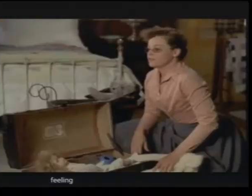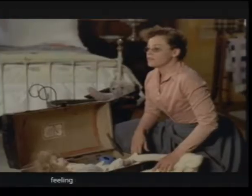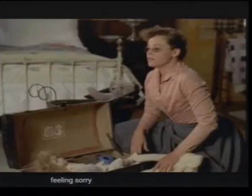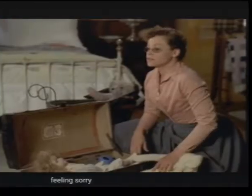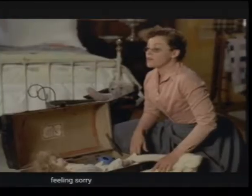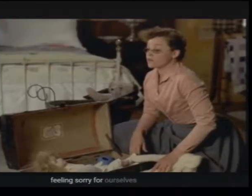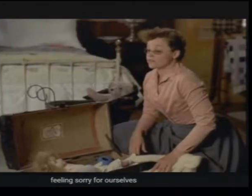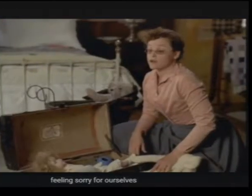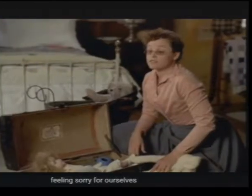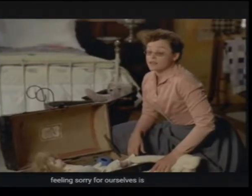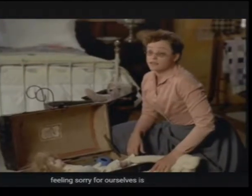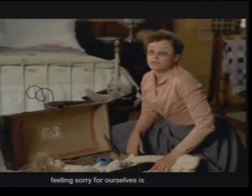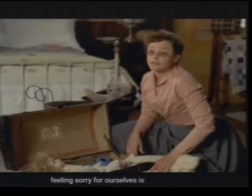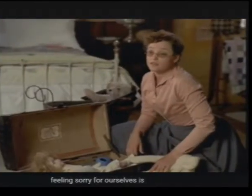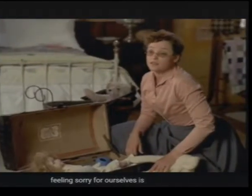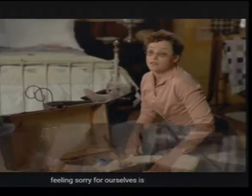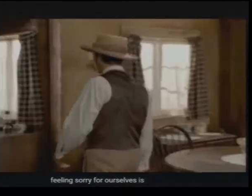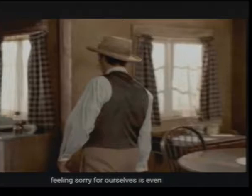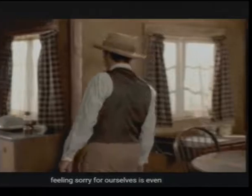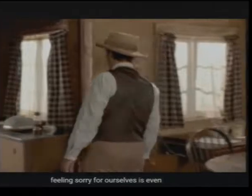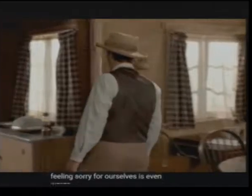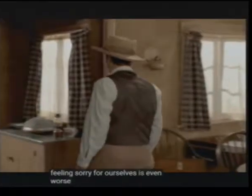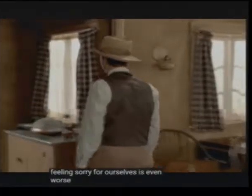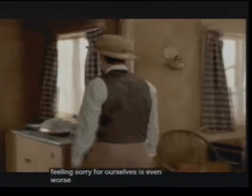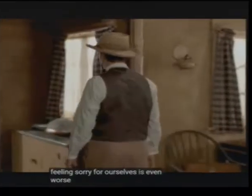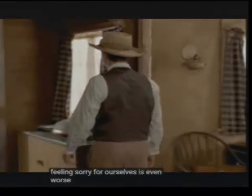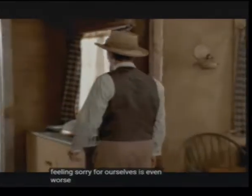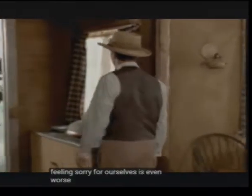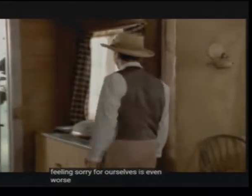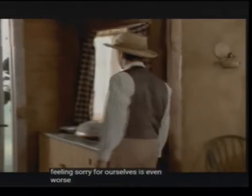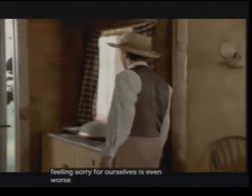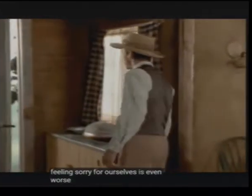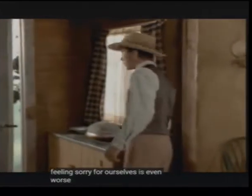Feeling sorry for ourselves is even worse.